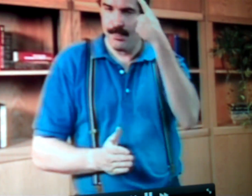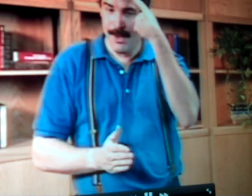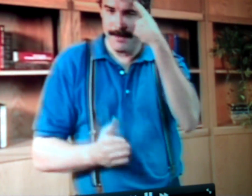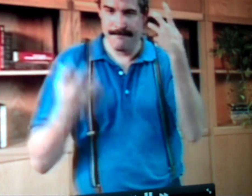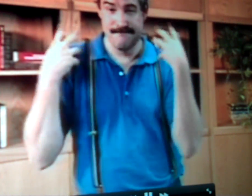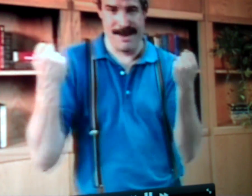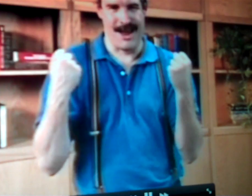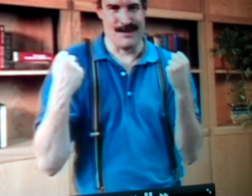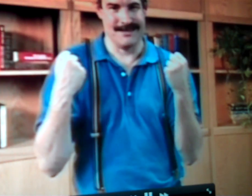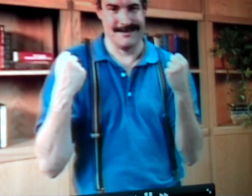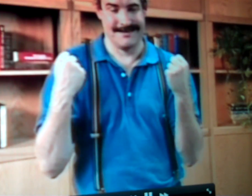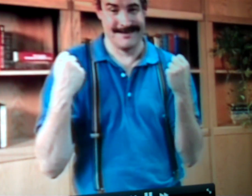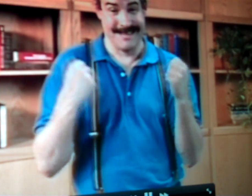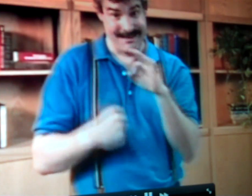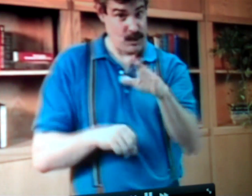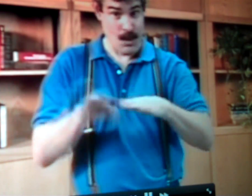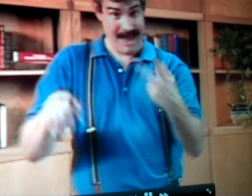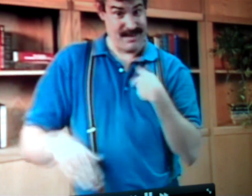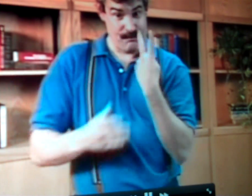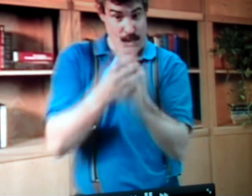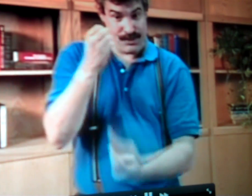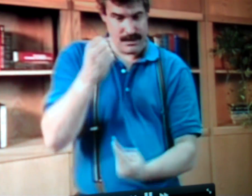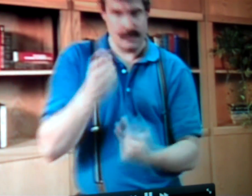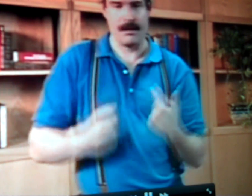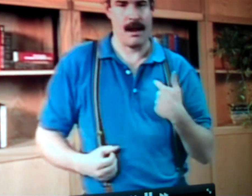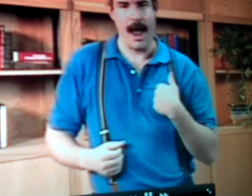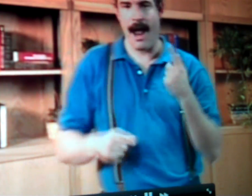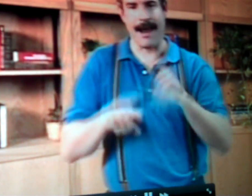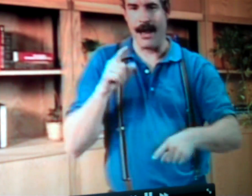I had a lot of emotion and felt really positive about what I was doing.